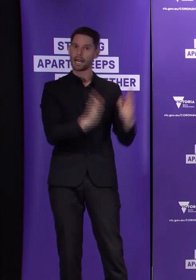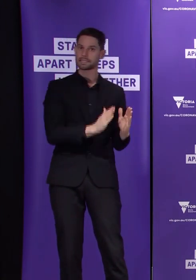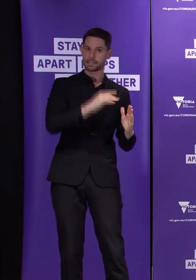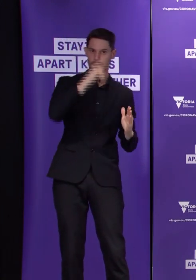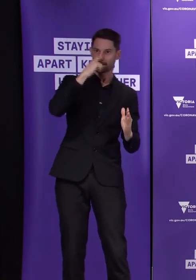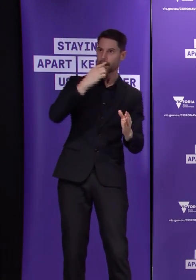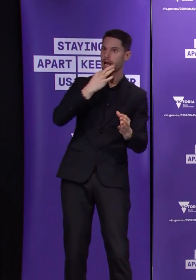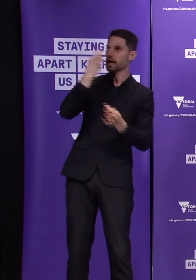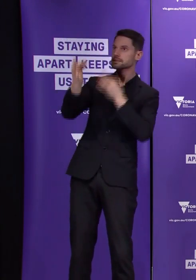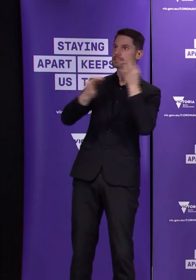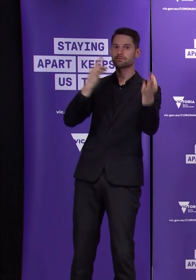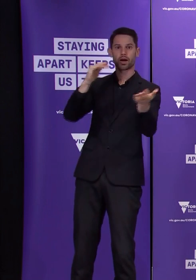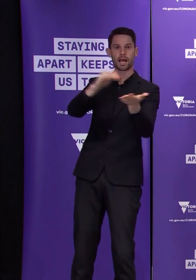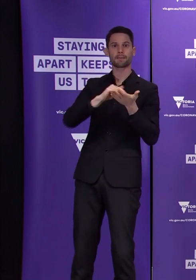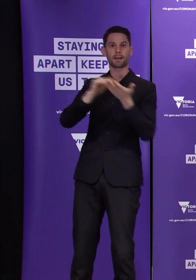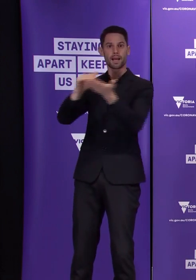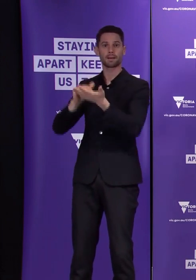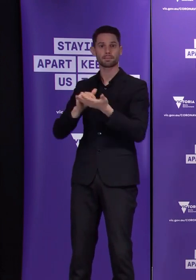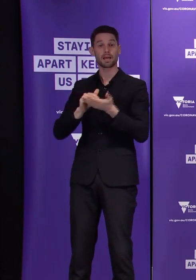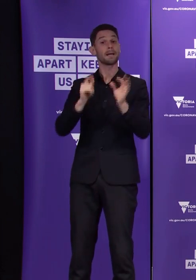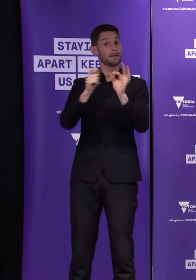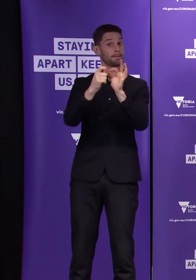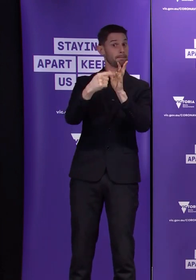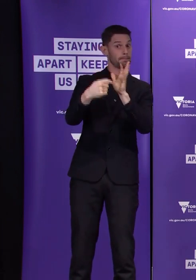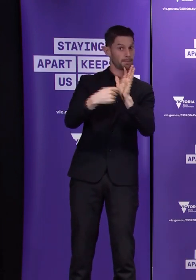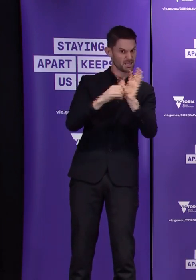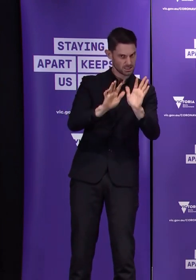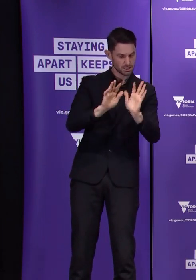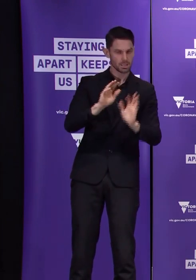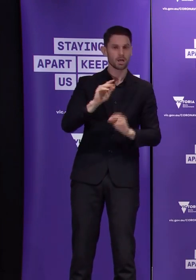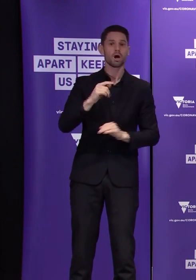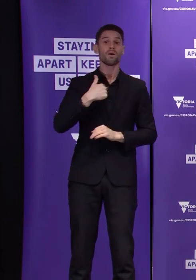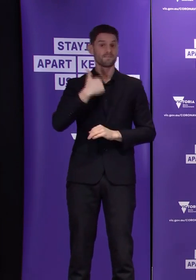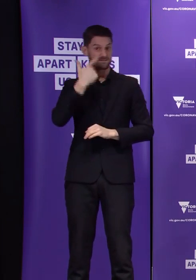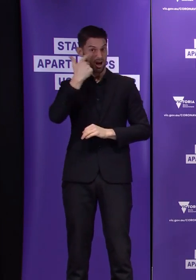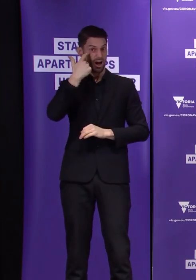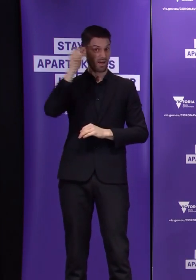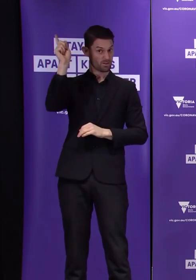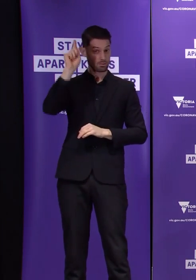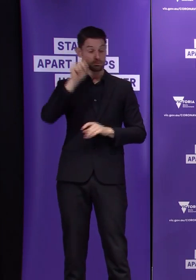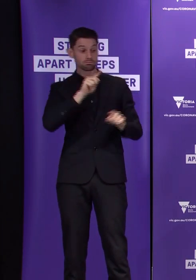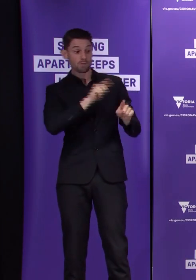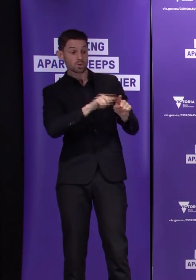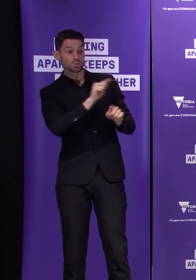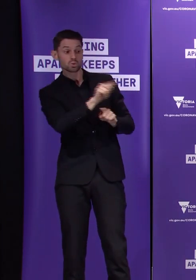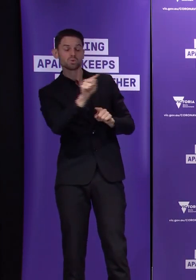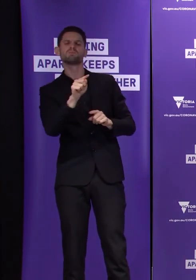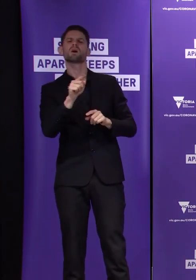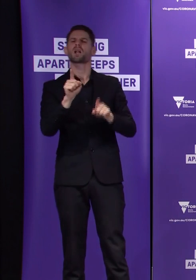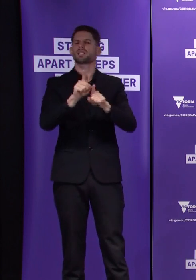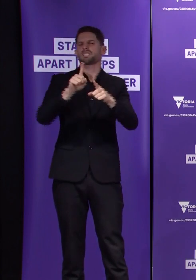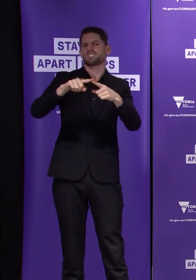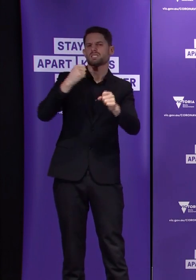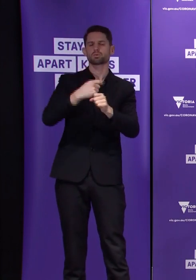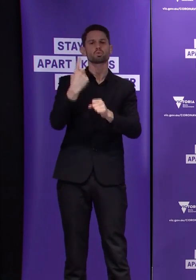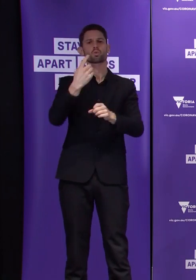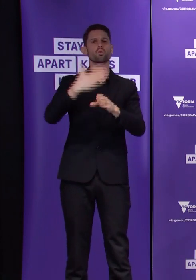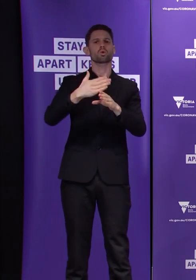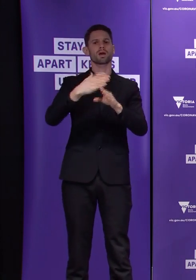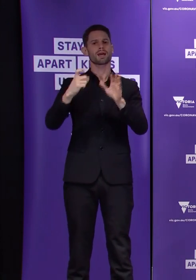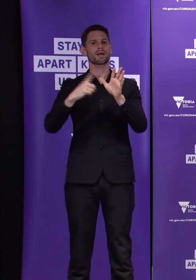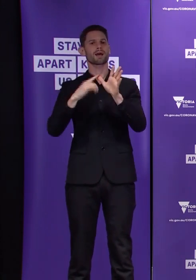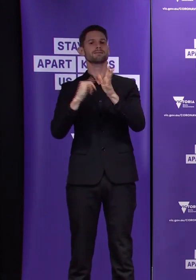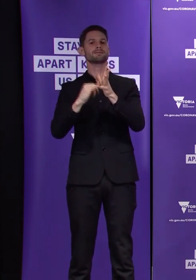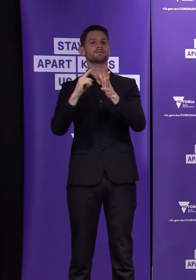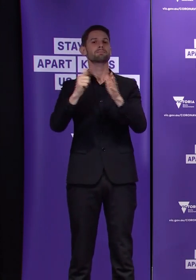service system, that the interactions that they are having at the moment are far more complex. So case managers will be able to relay to us that many of